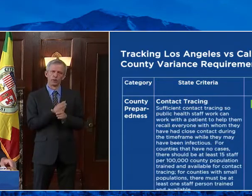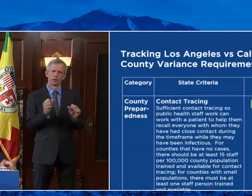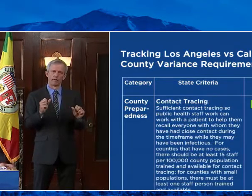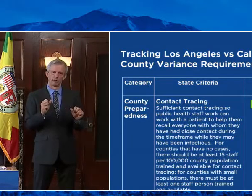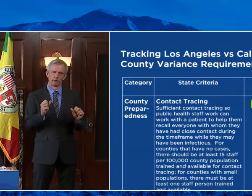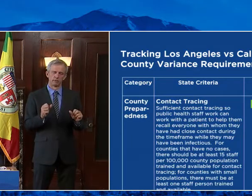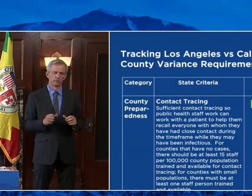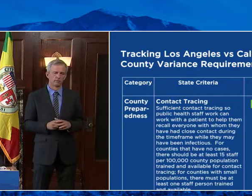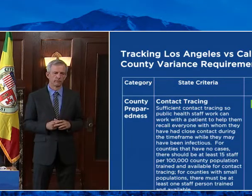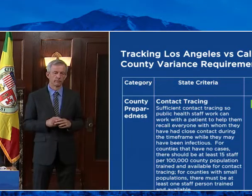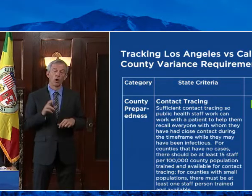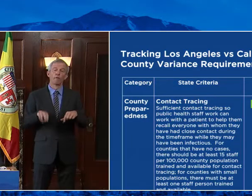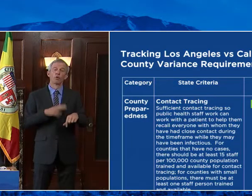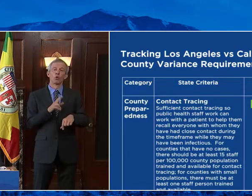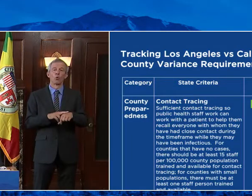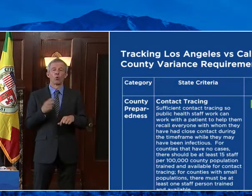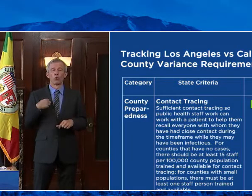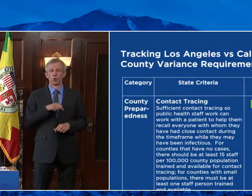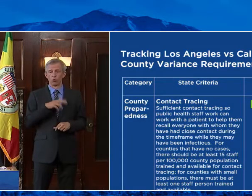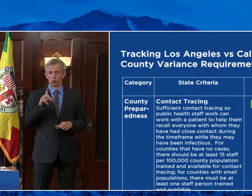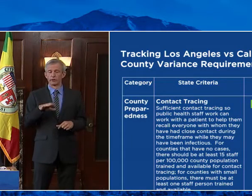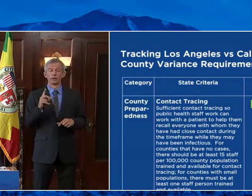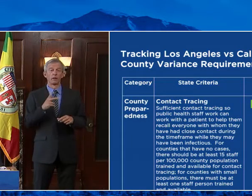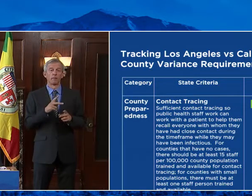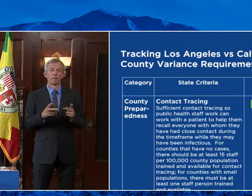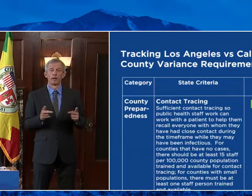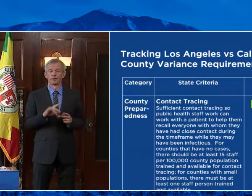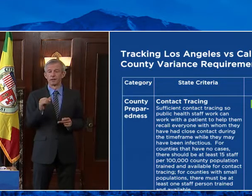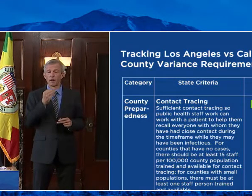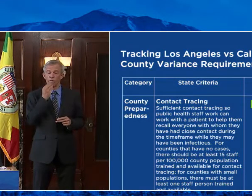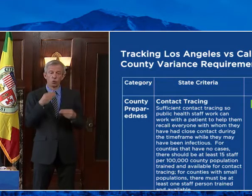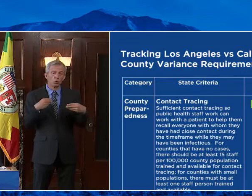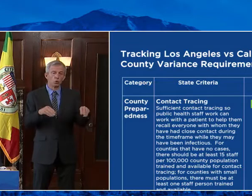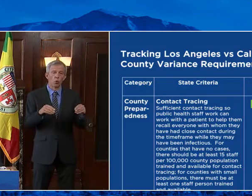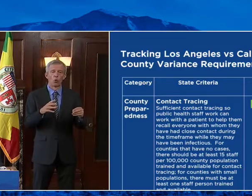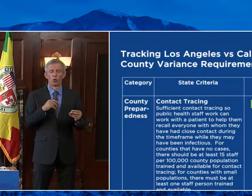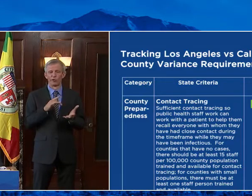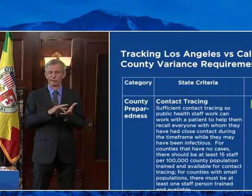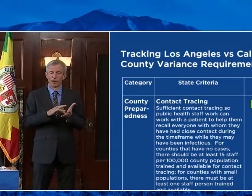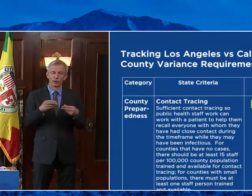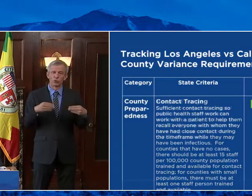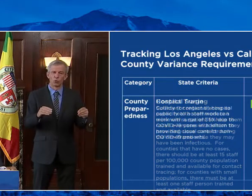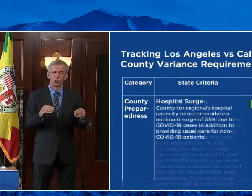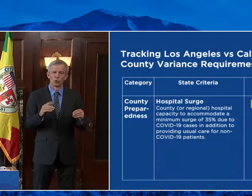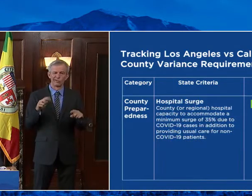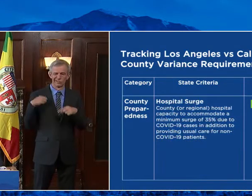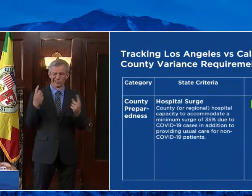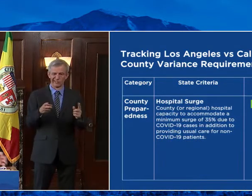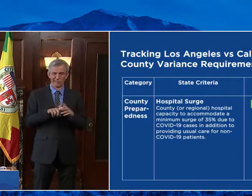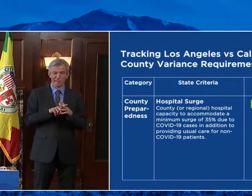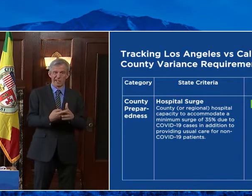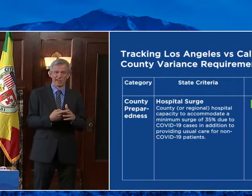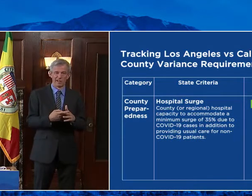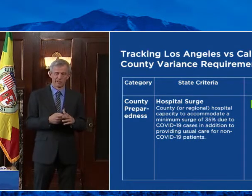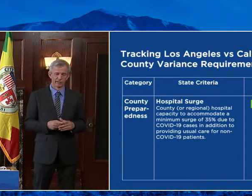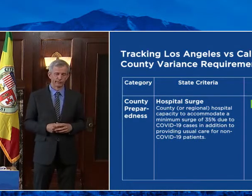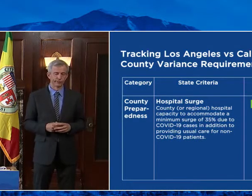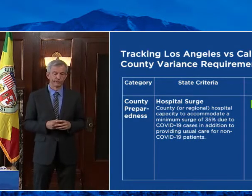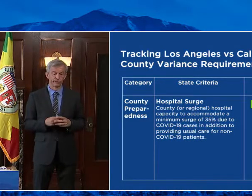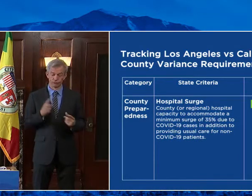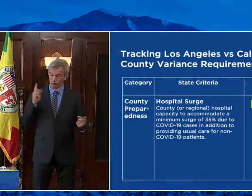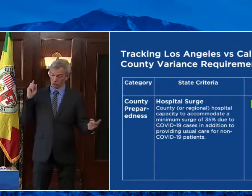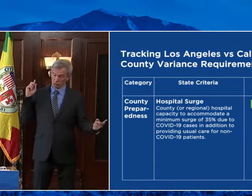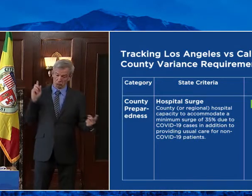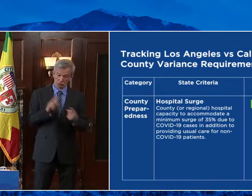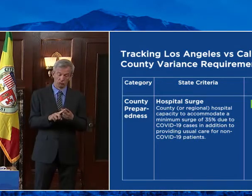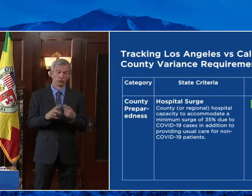of course, we've been doing it in places like our grocery stores and pharmacies since the beginning of this crisis. Right now, up to this day,